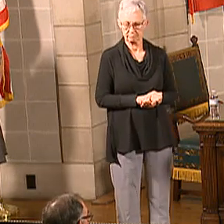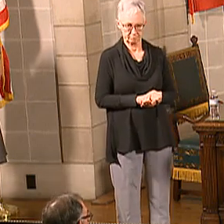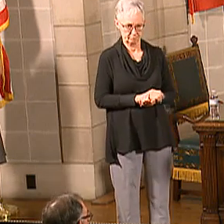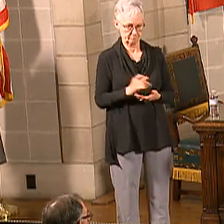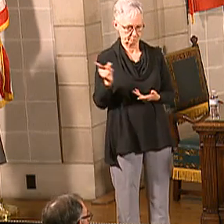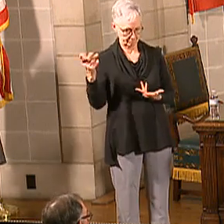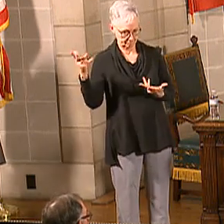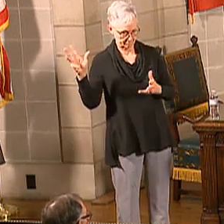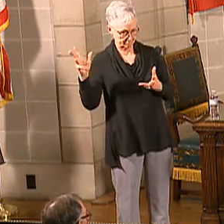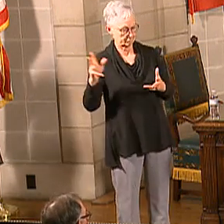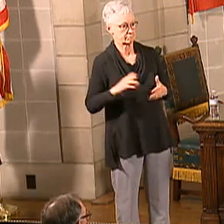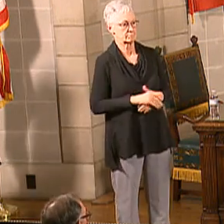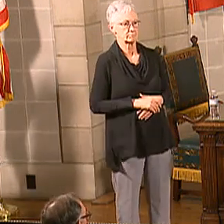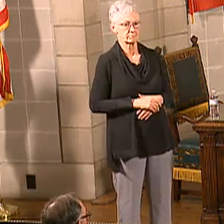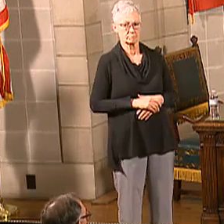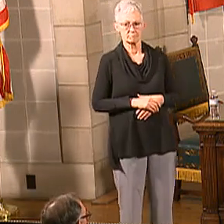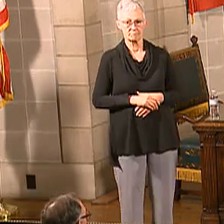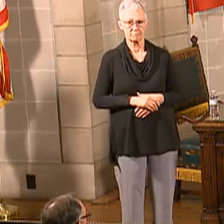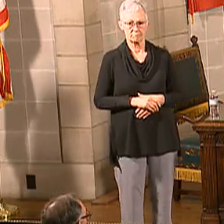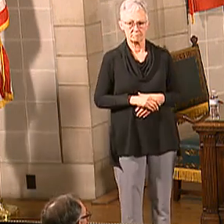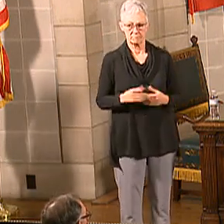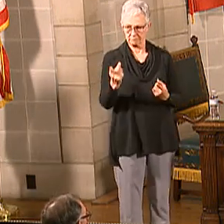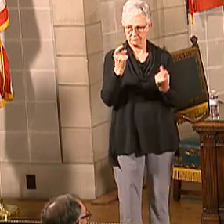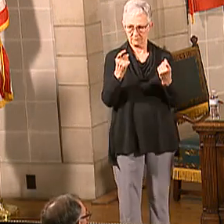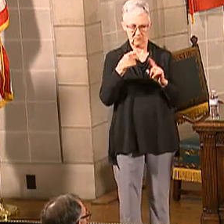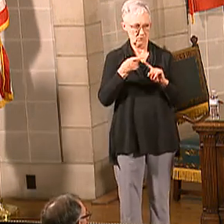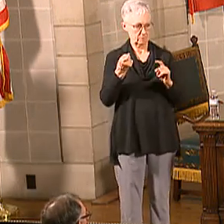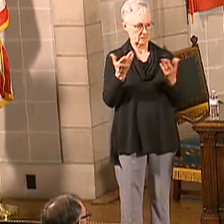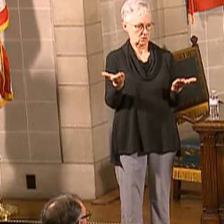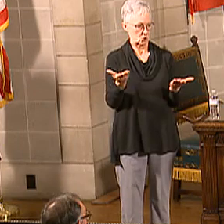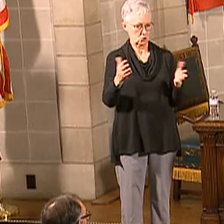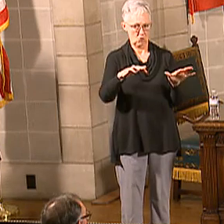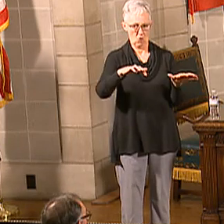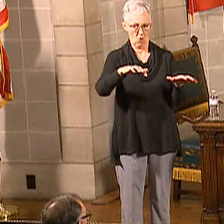So you got it. All right, questions from the audience?